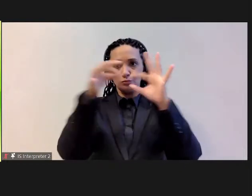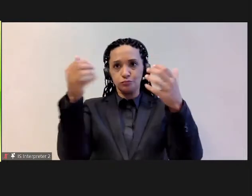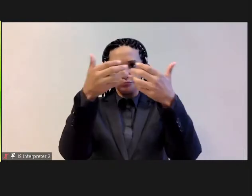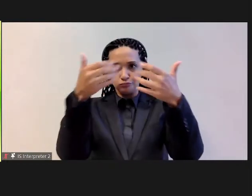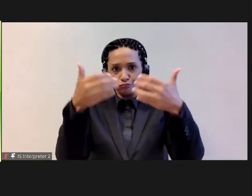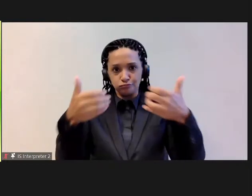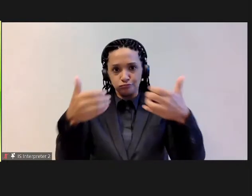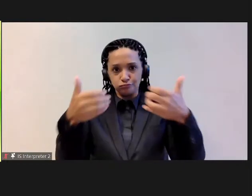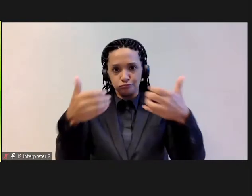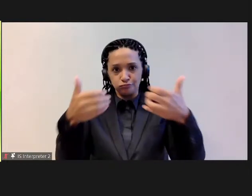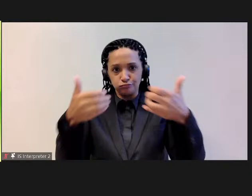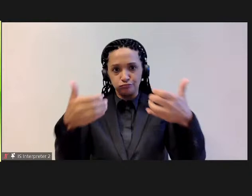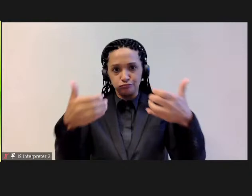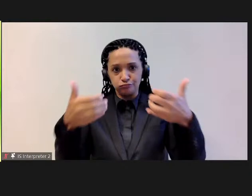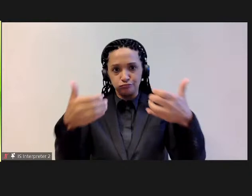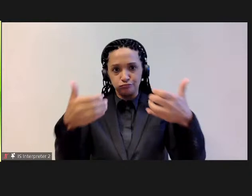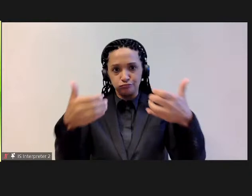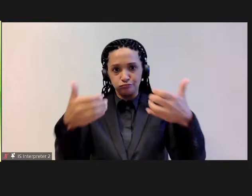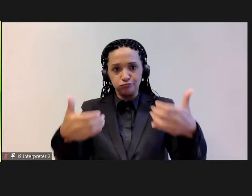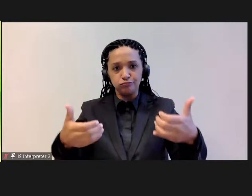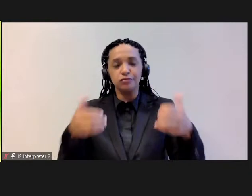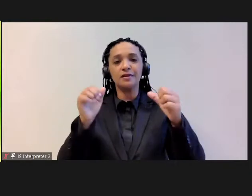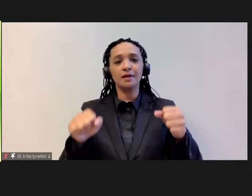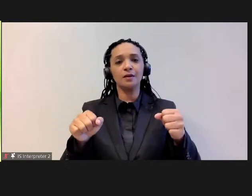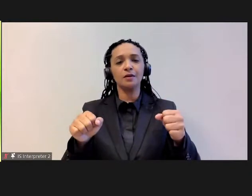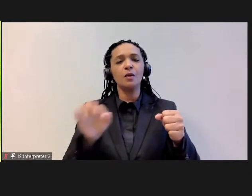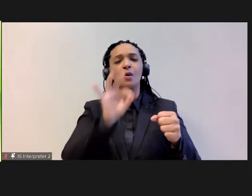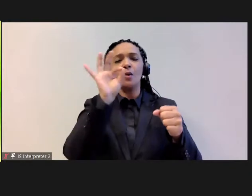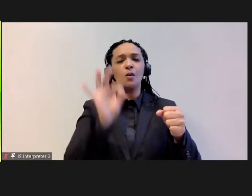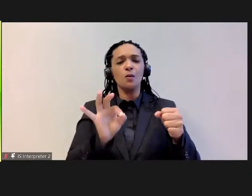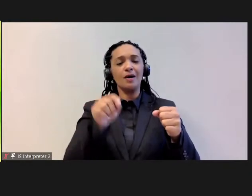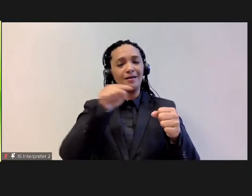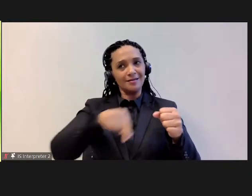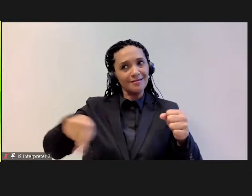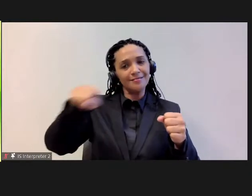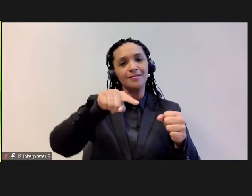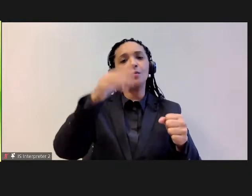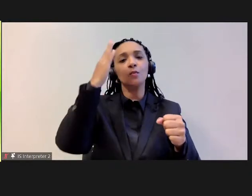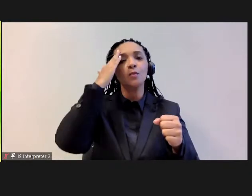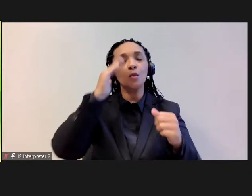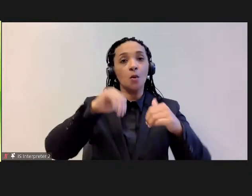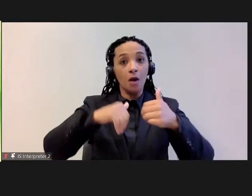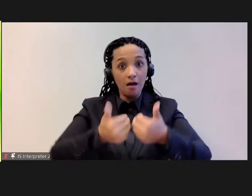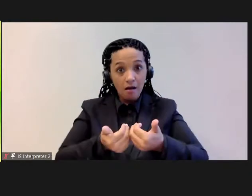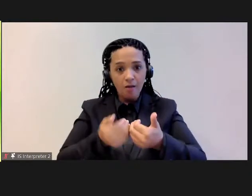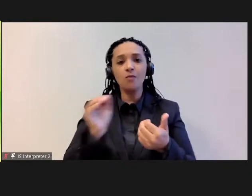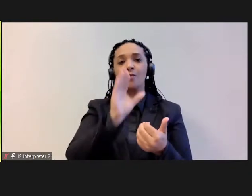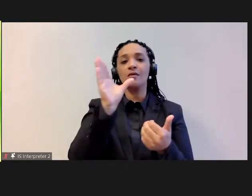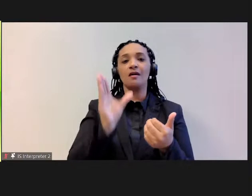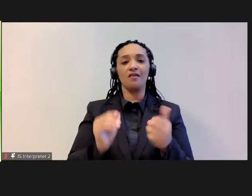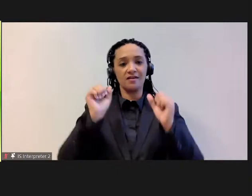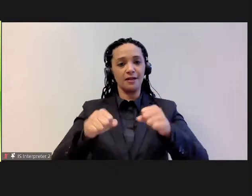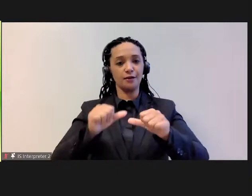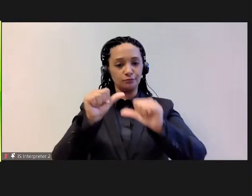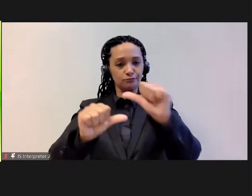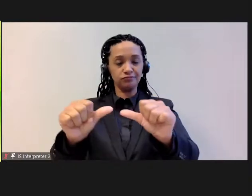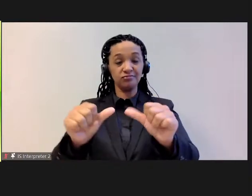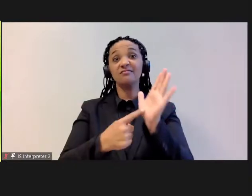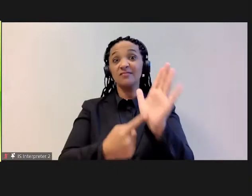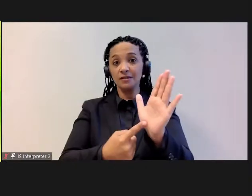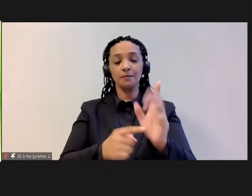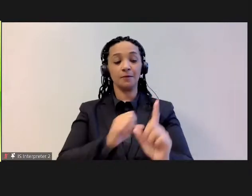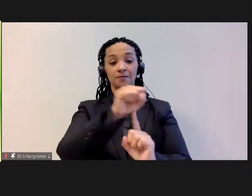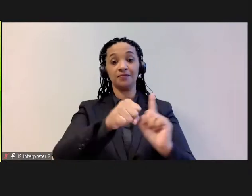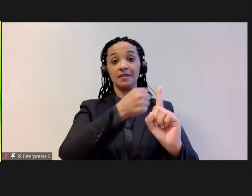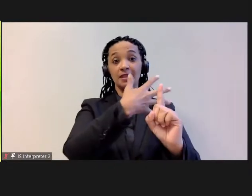have a decision on how Africa is doing, one on SDGs, on